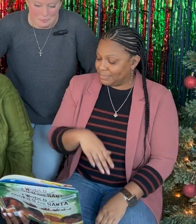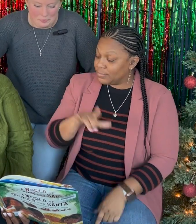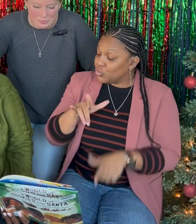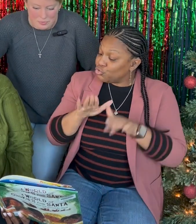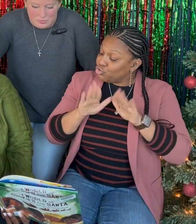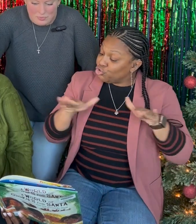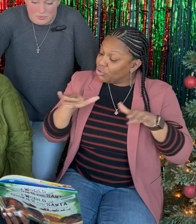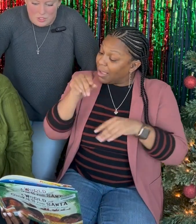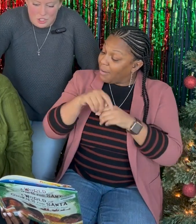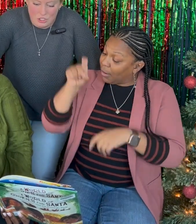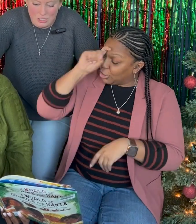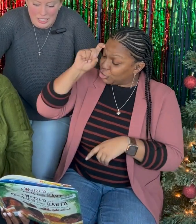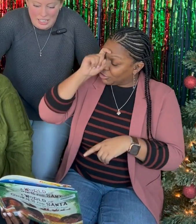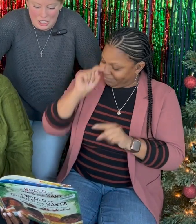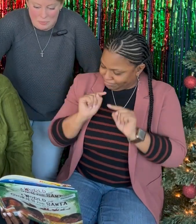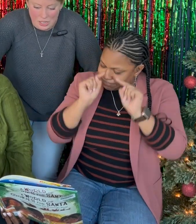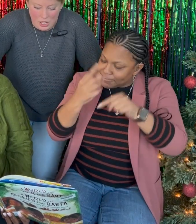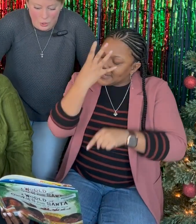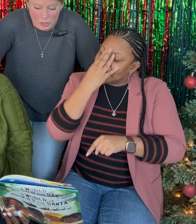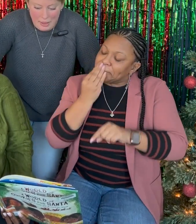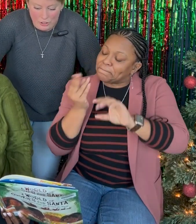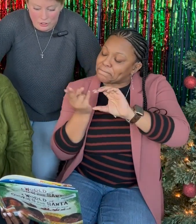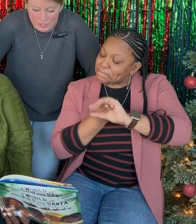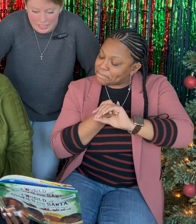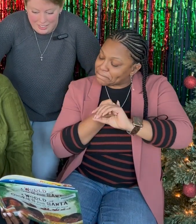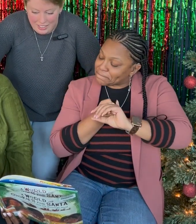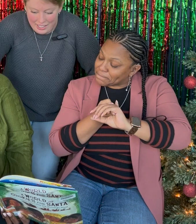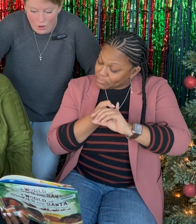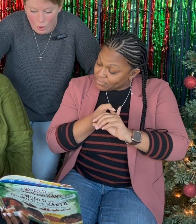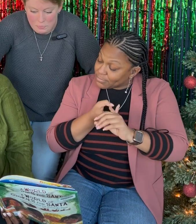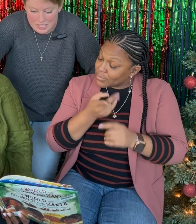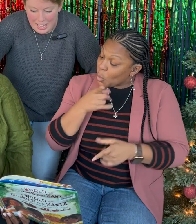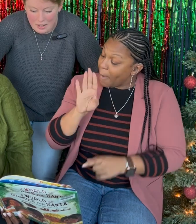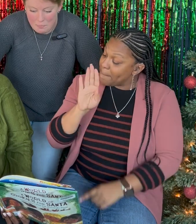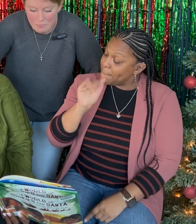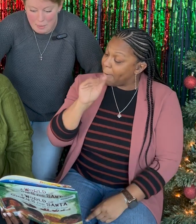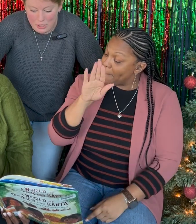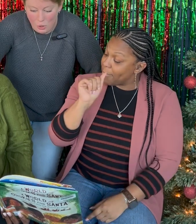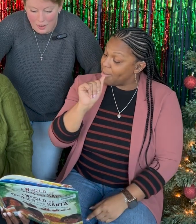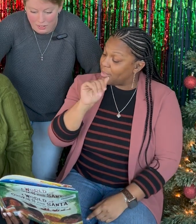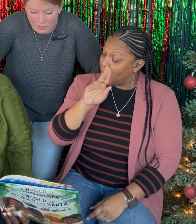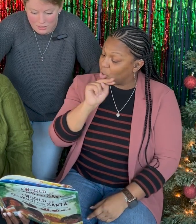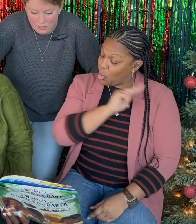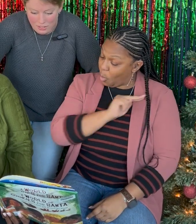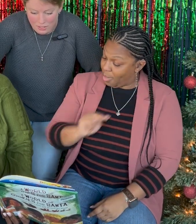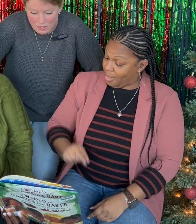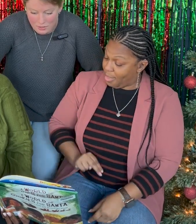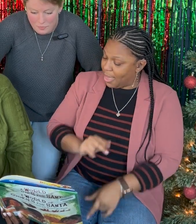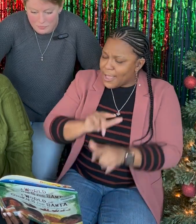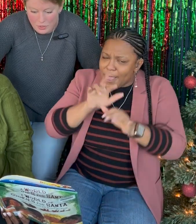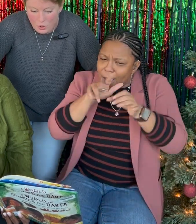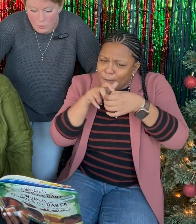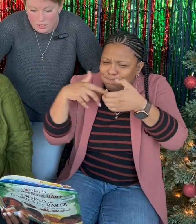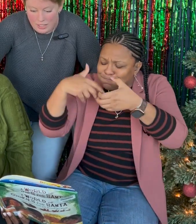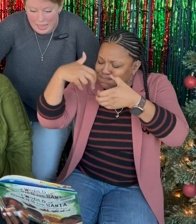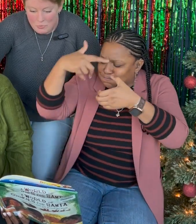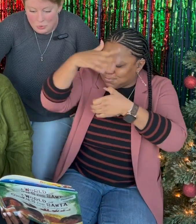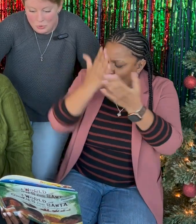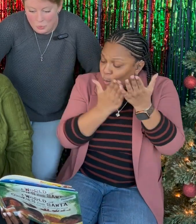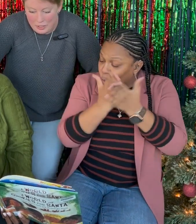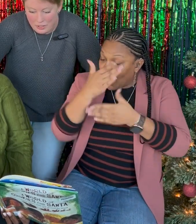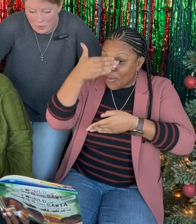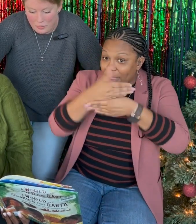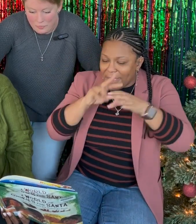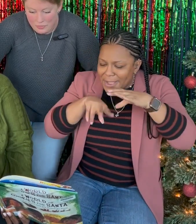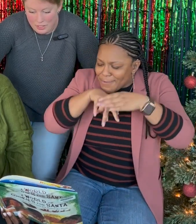Egypt. Children in Egypt go to bed early in hopes that Baba Noel will climb